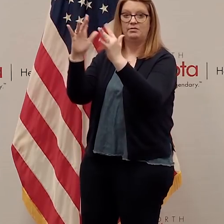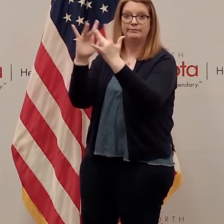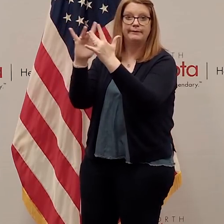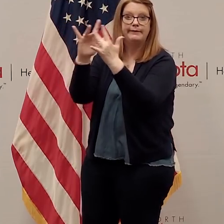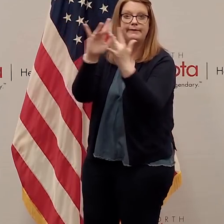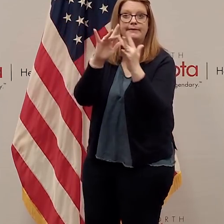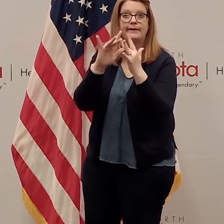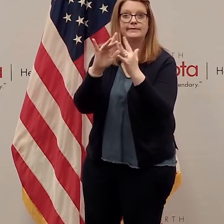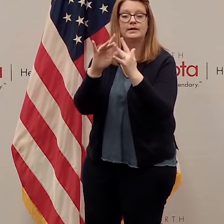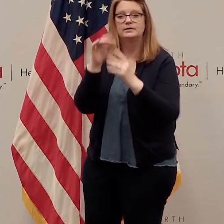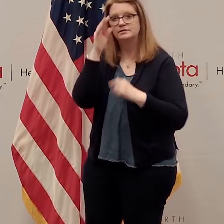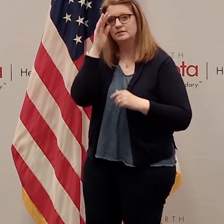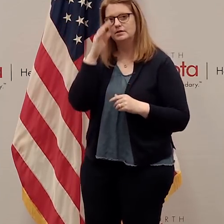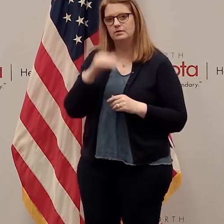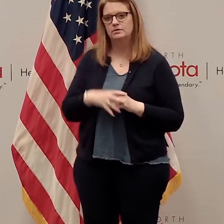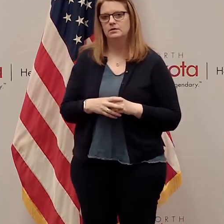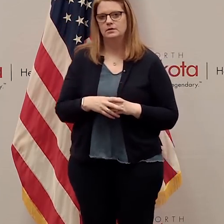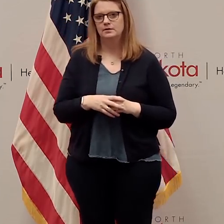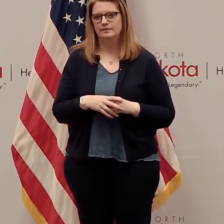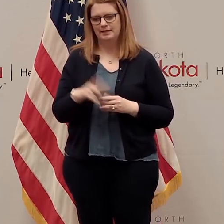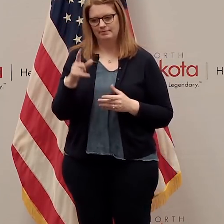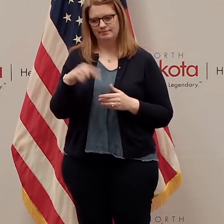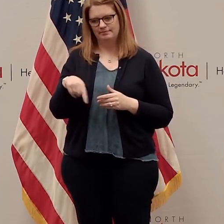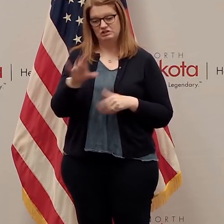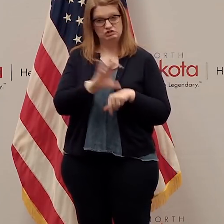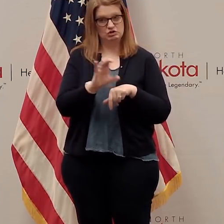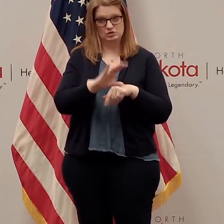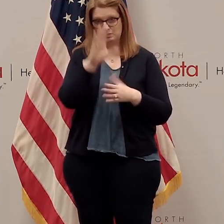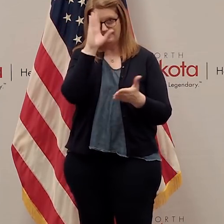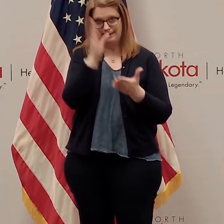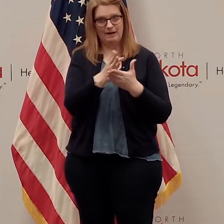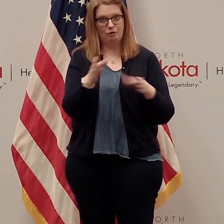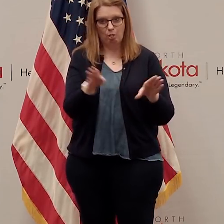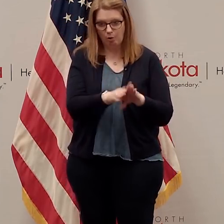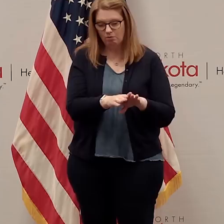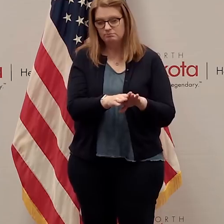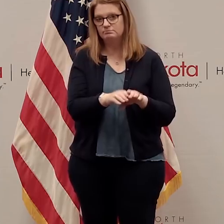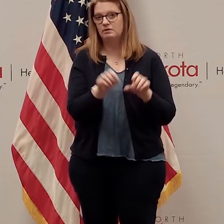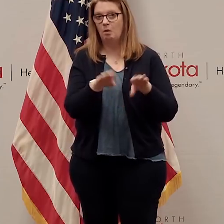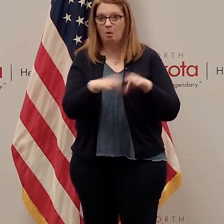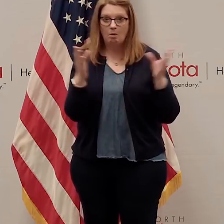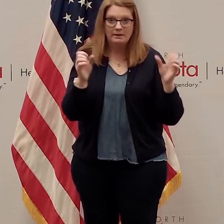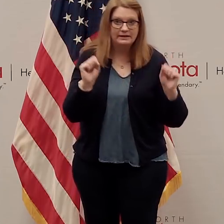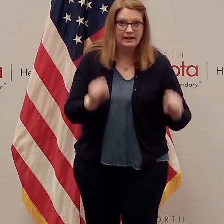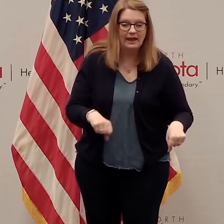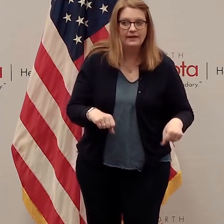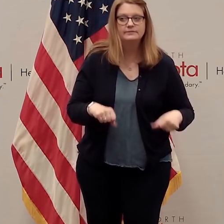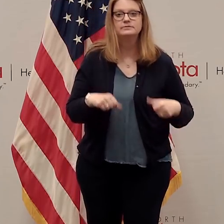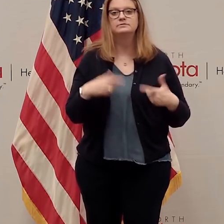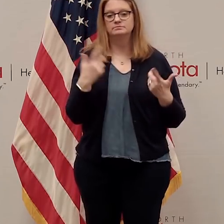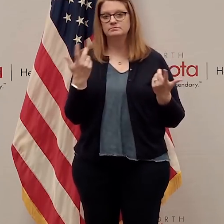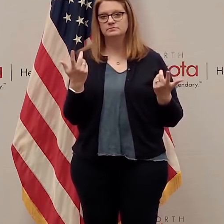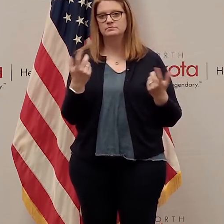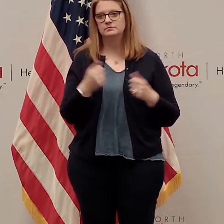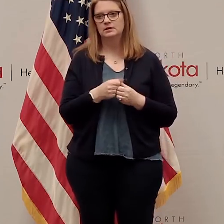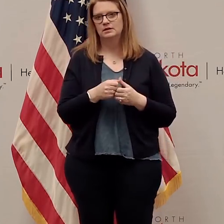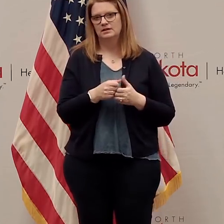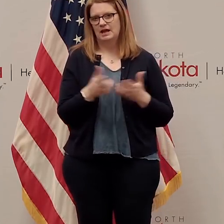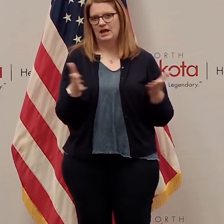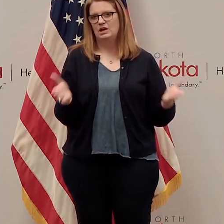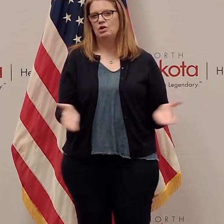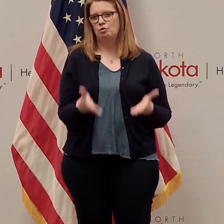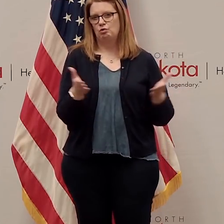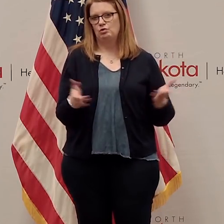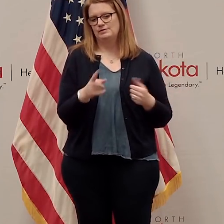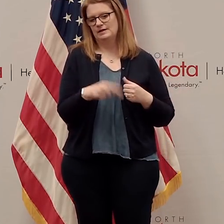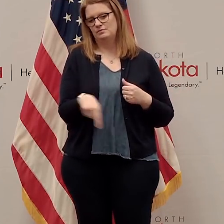can offer some more specific guidelines. But again, they were never closed. They can be open right now, but we would again encourage them to do that in